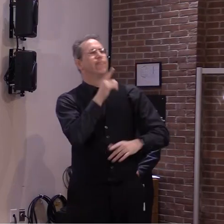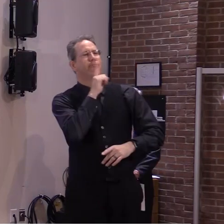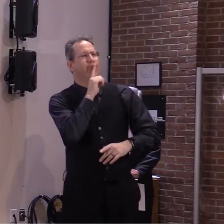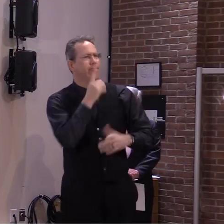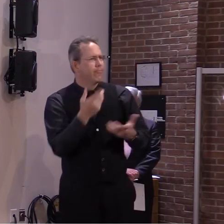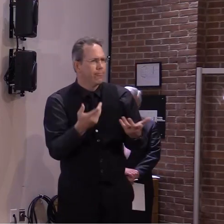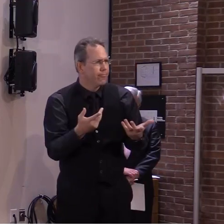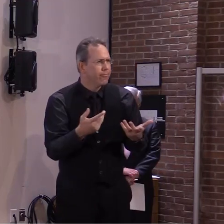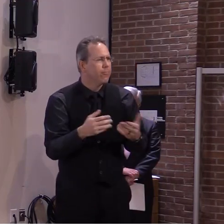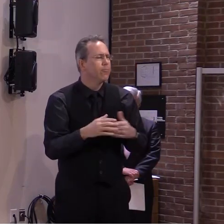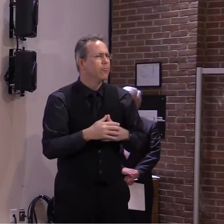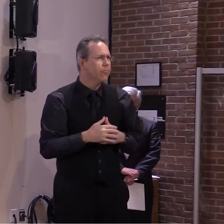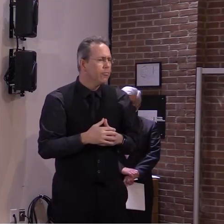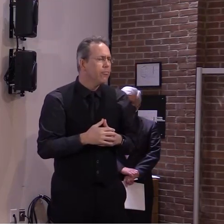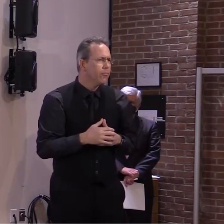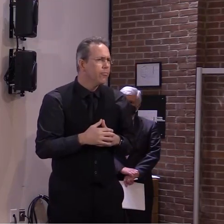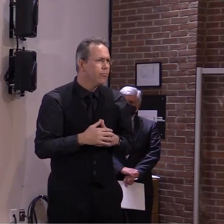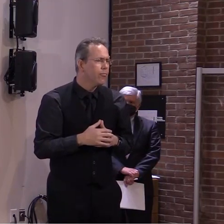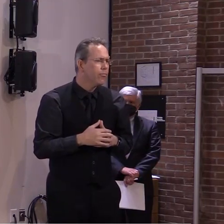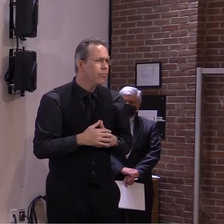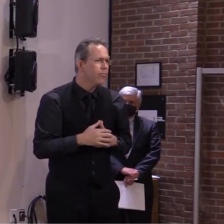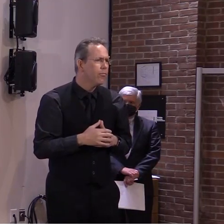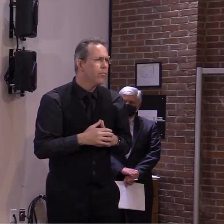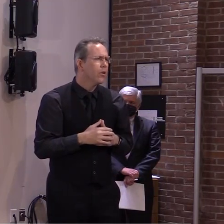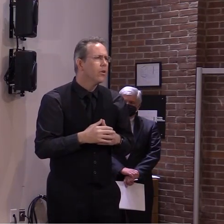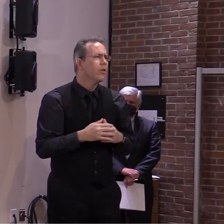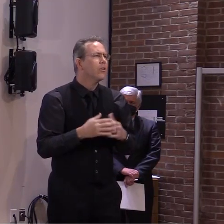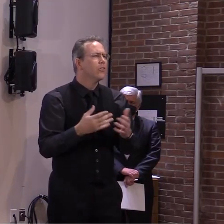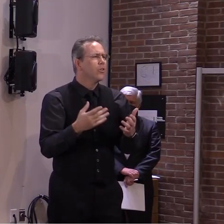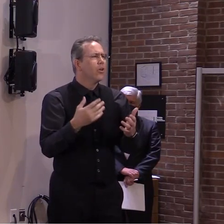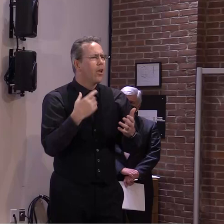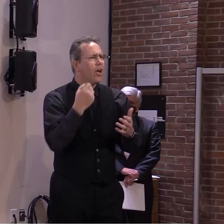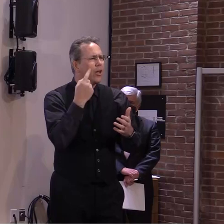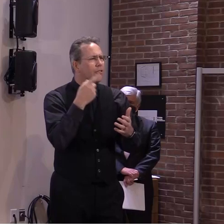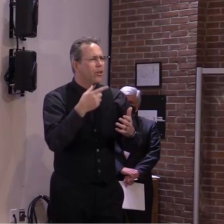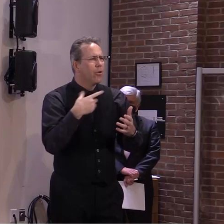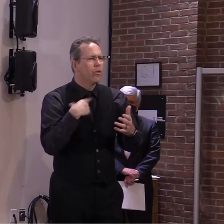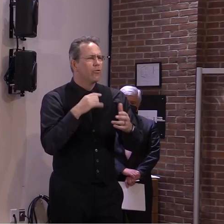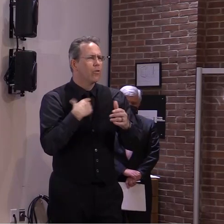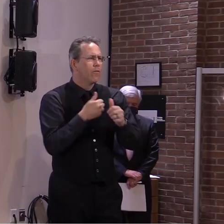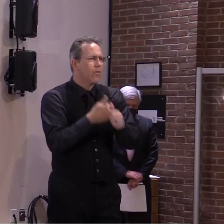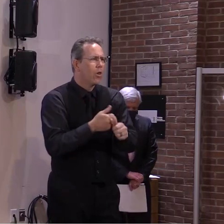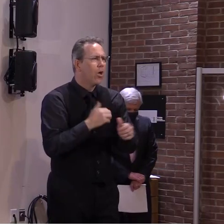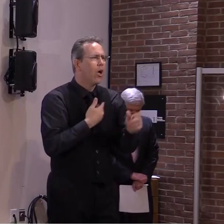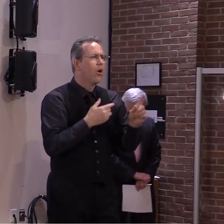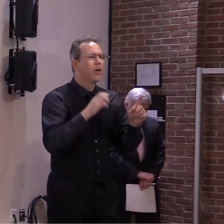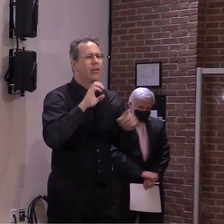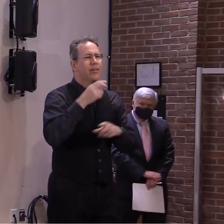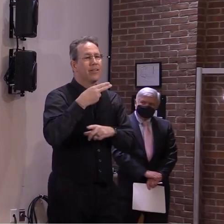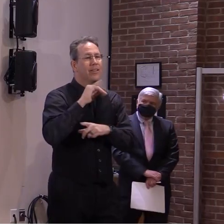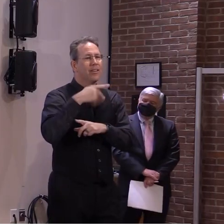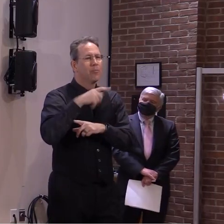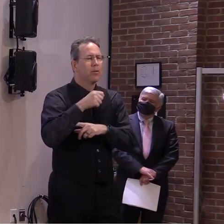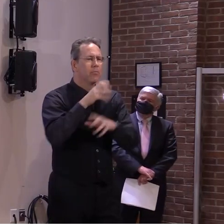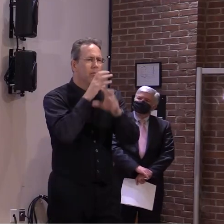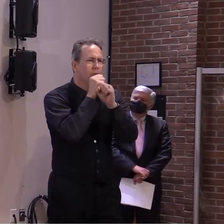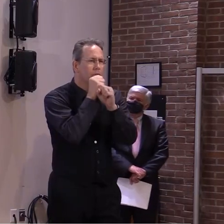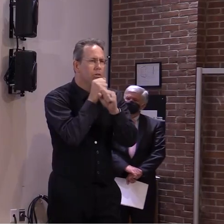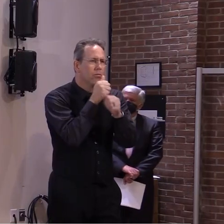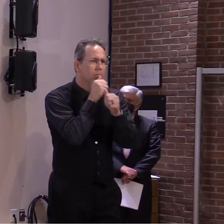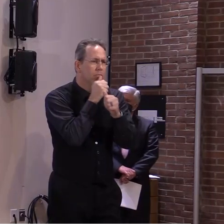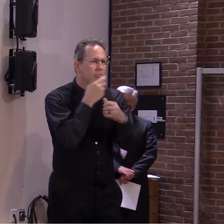inconsistency with HIPAA and its guidelines. A lot of it is in